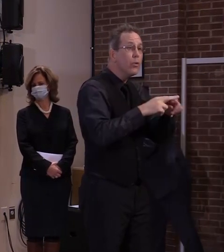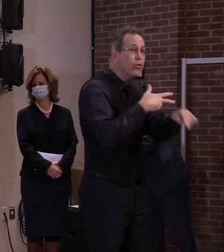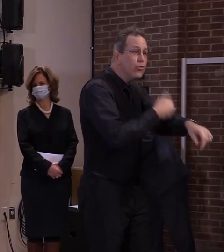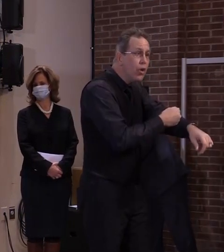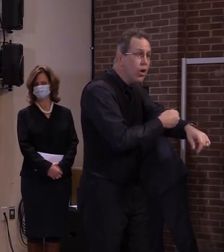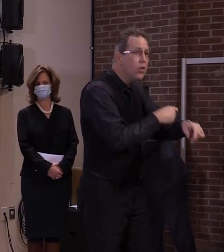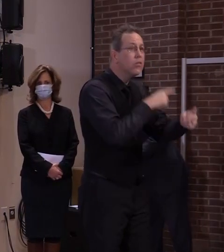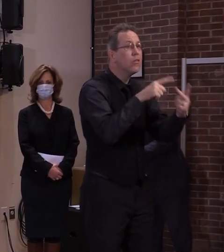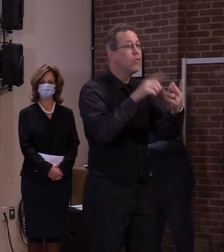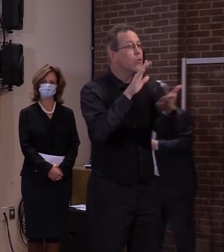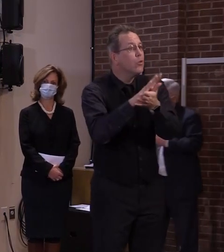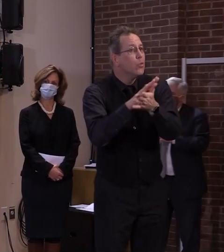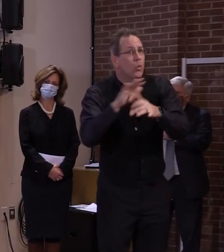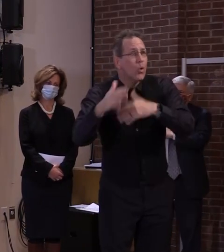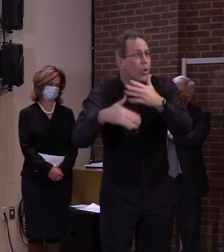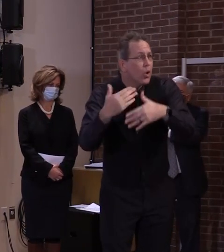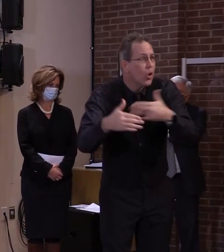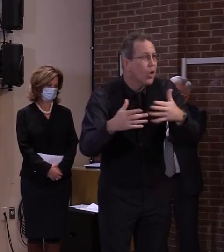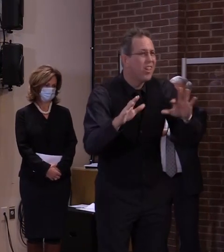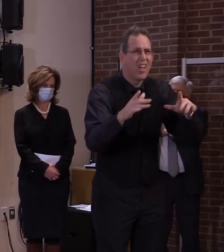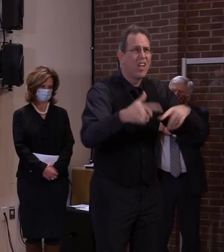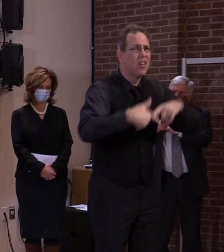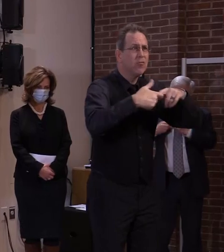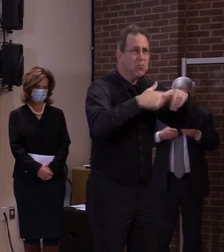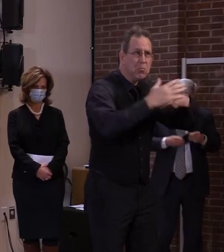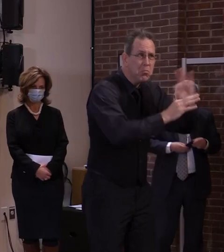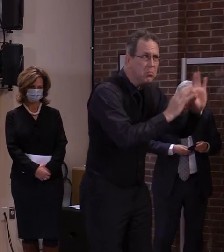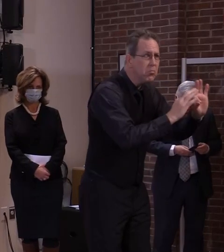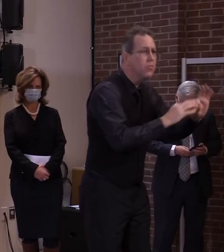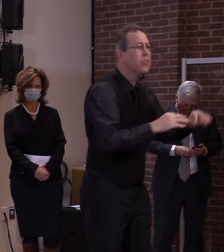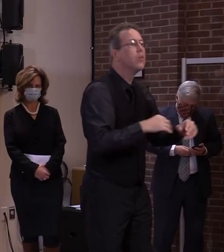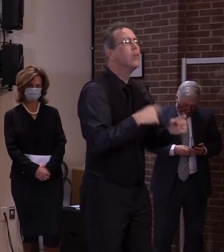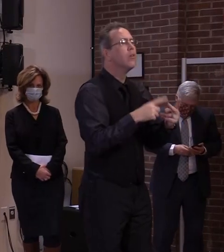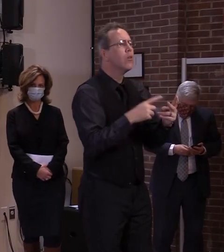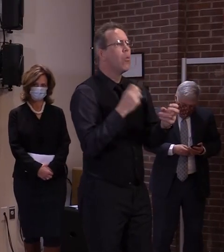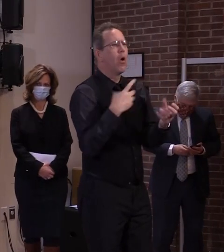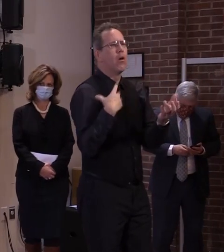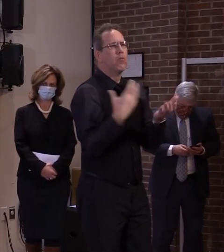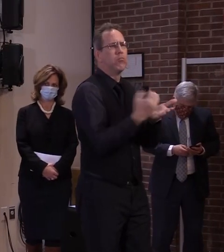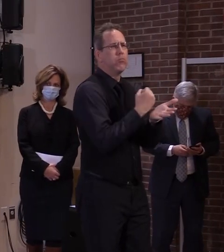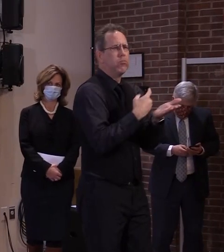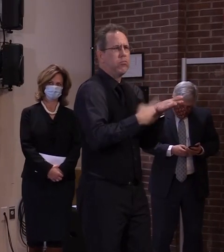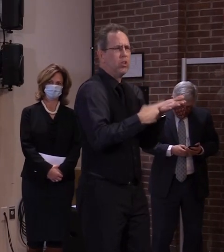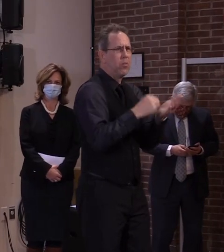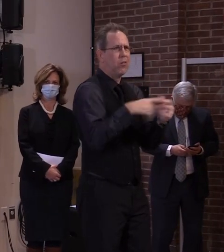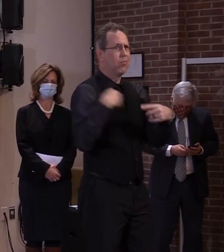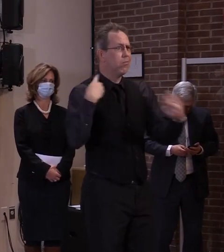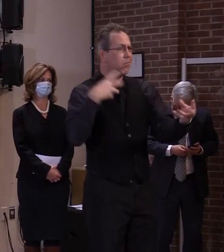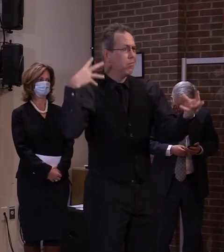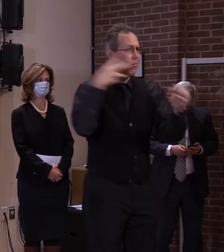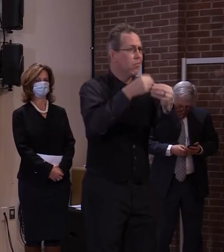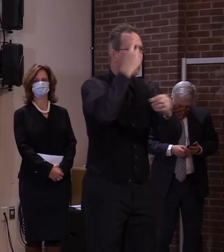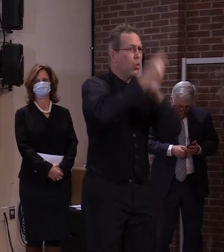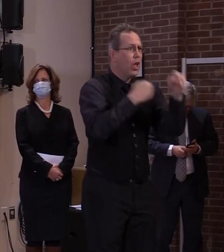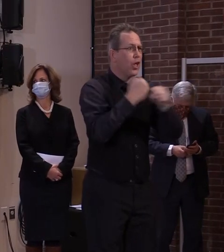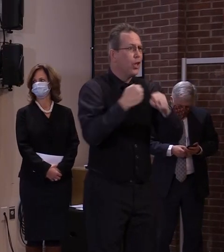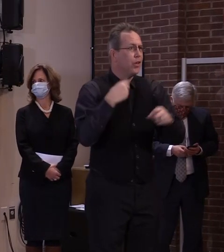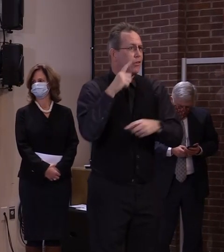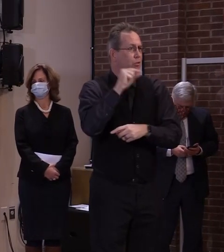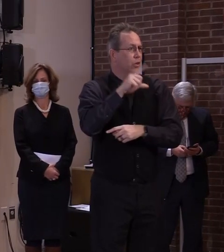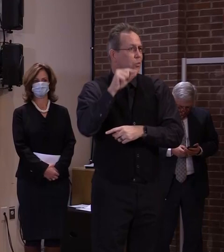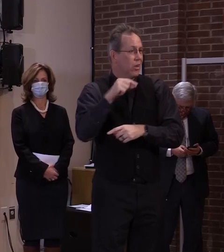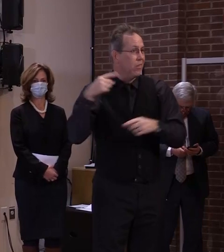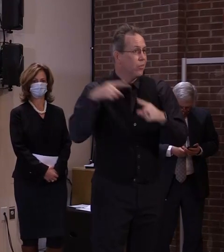moment and reflect on how far we've come over the last year, thanks to your hard work and the power